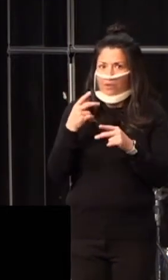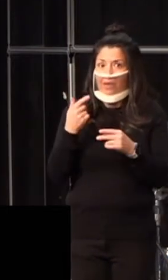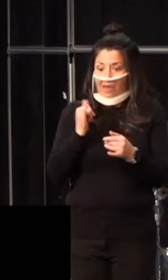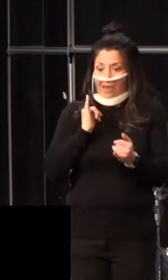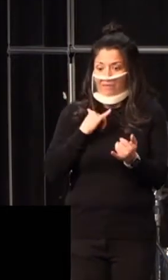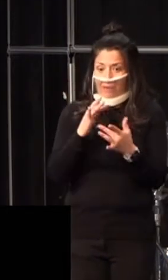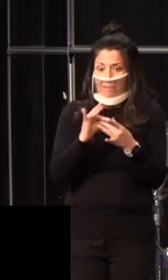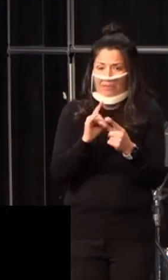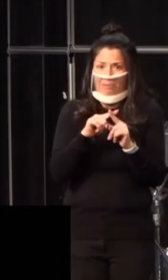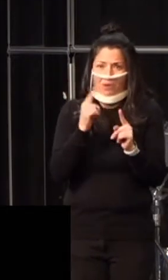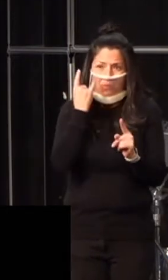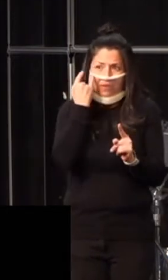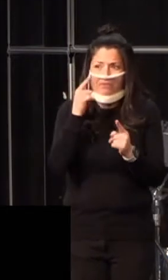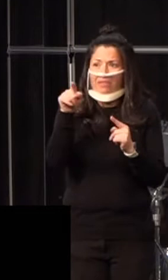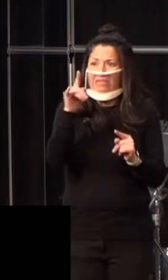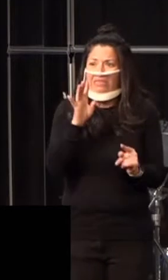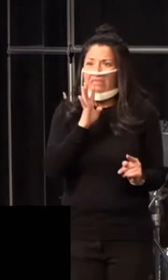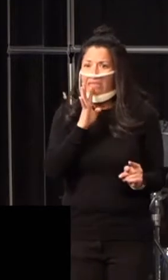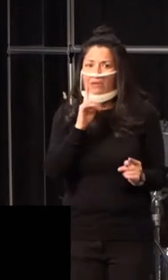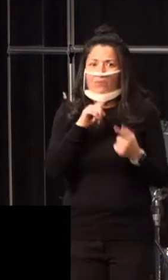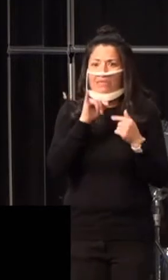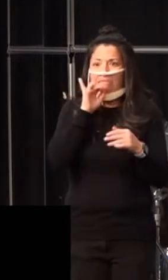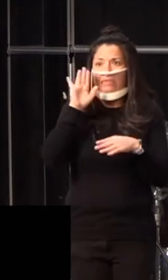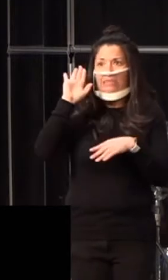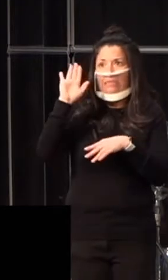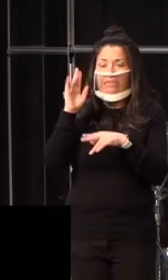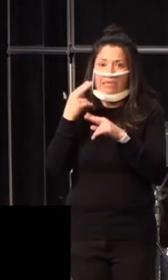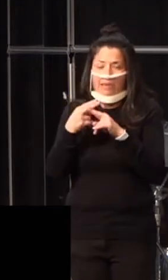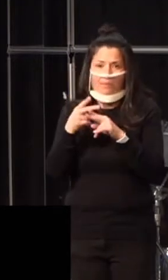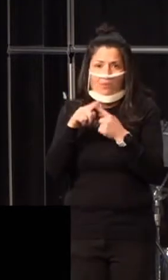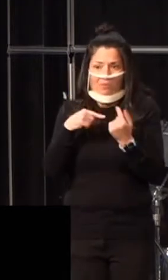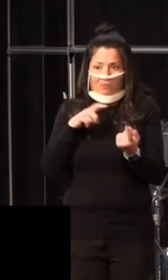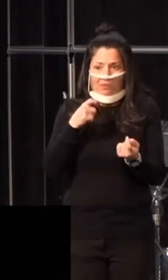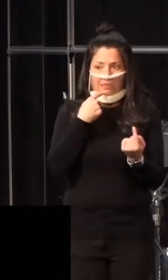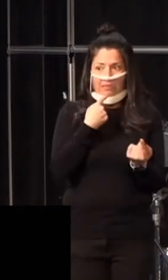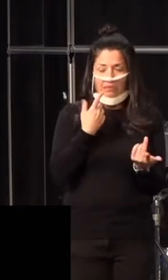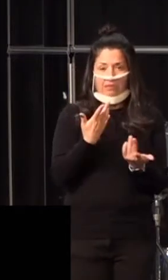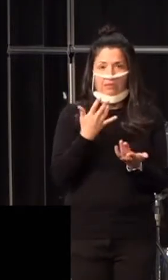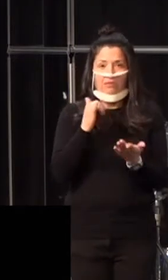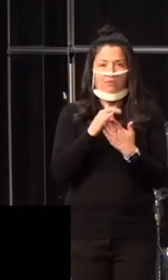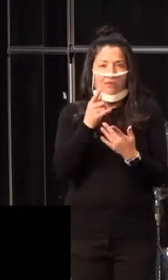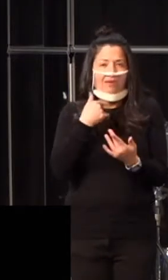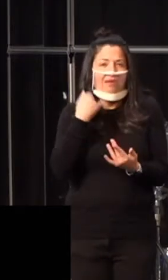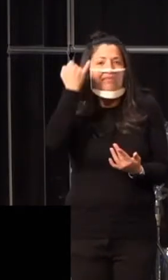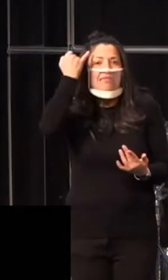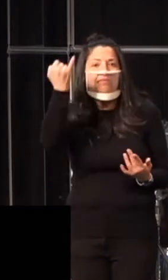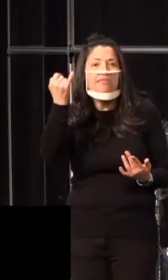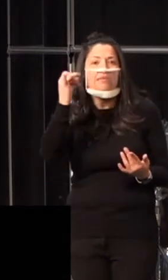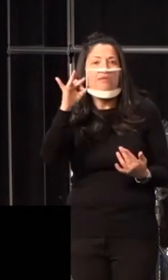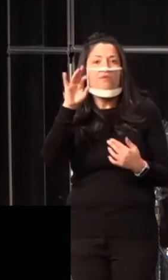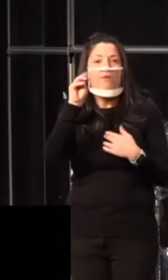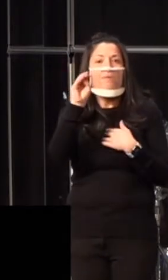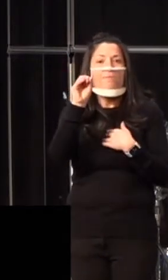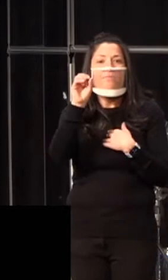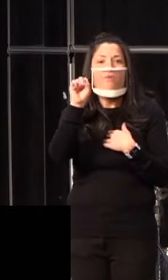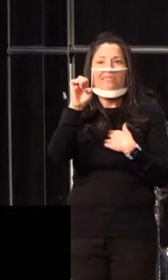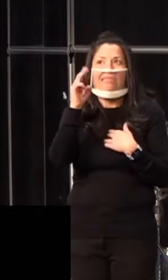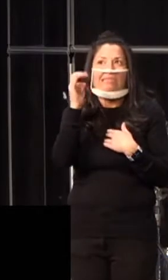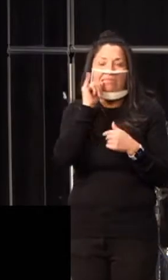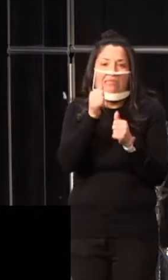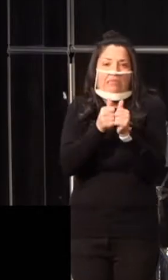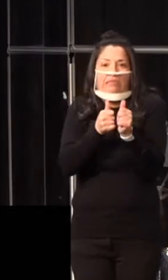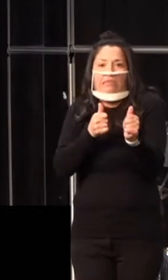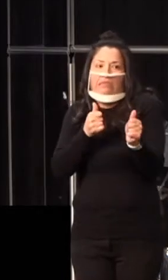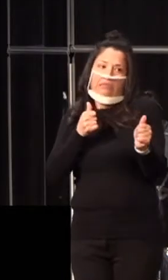they say, what's his name? What am I to tell them? So you're starting to get a glimpse into the heart of Moses, the reluctant leader. And